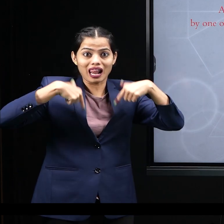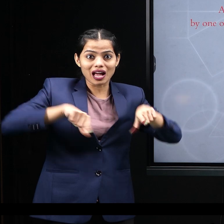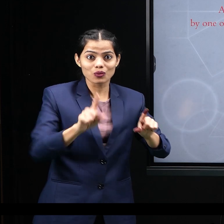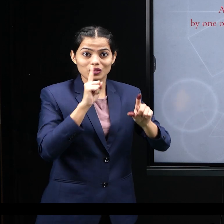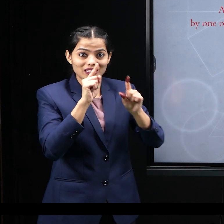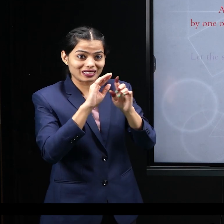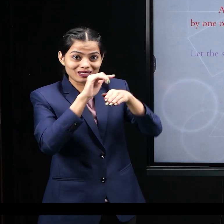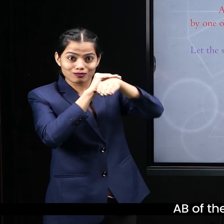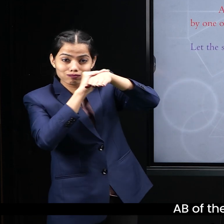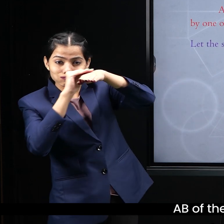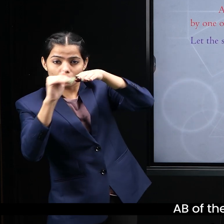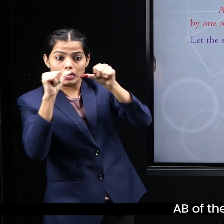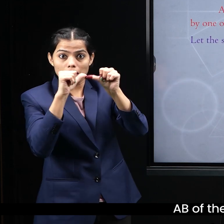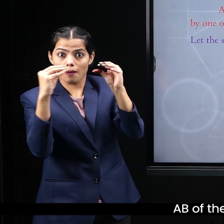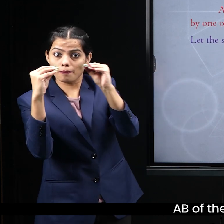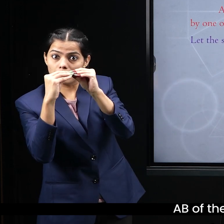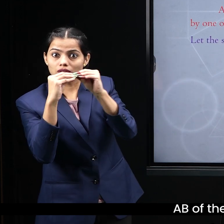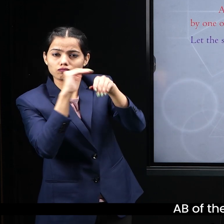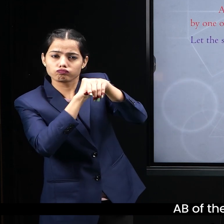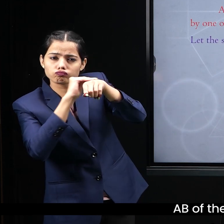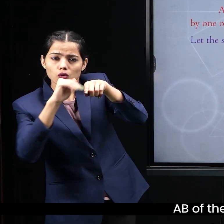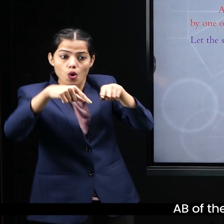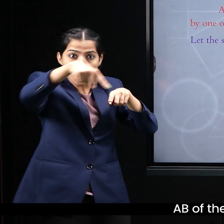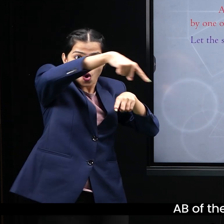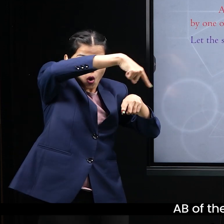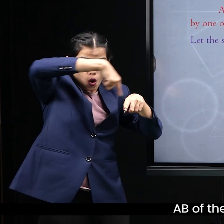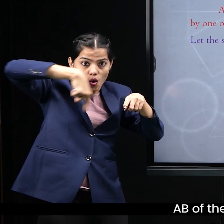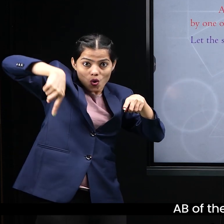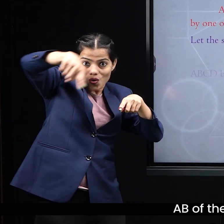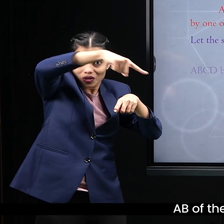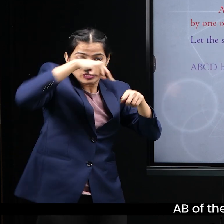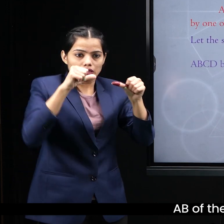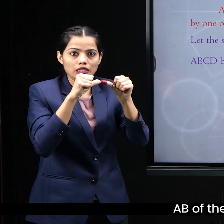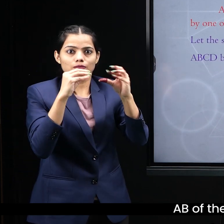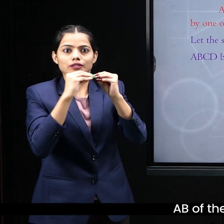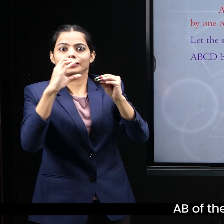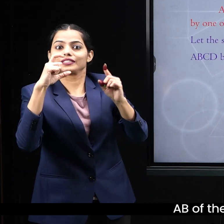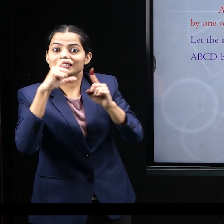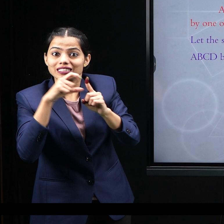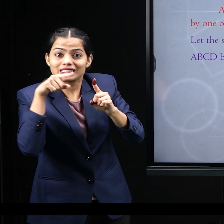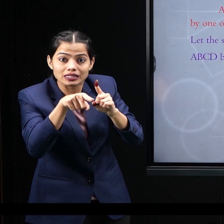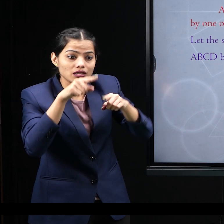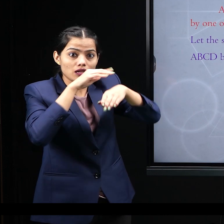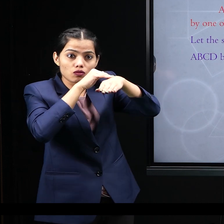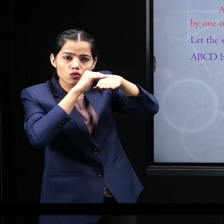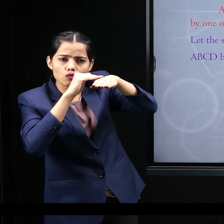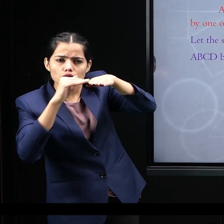Let the side AB of the cyclic quadrilateral ABCD be extended to